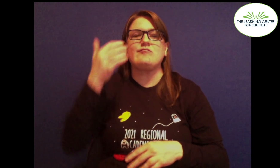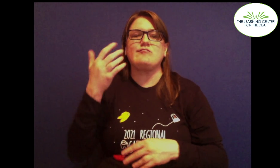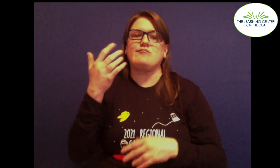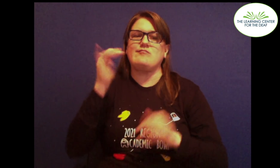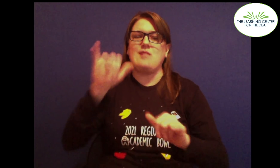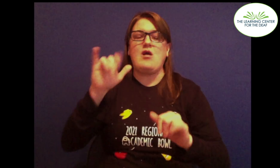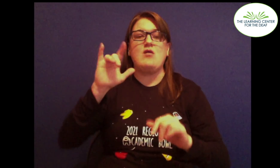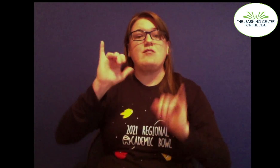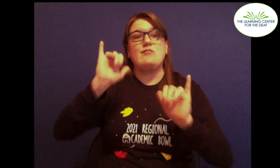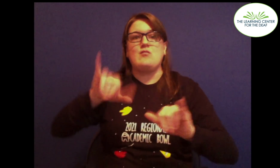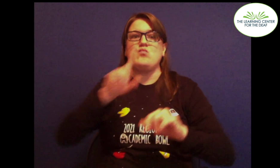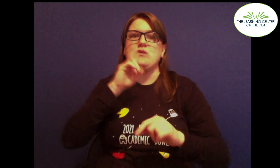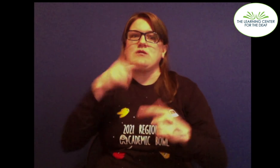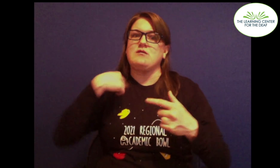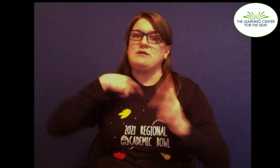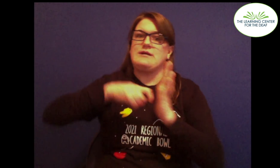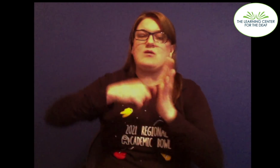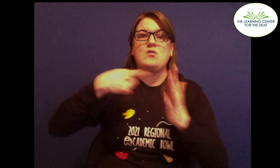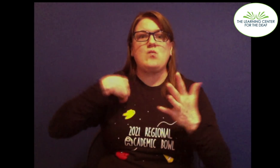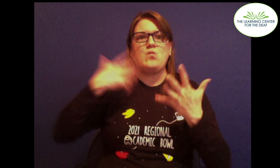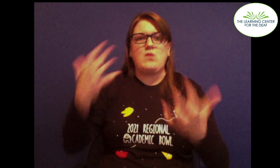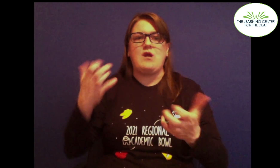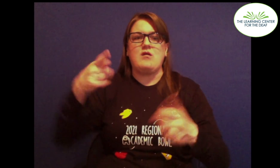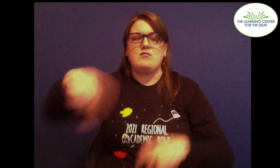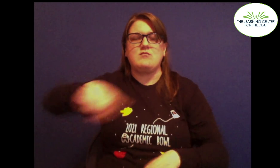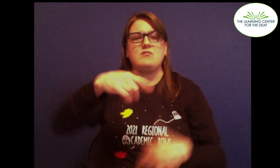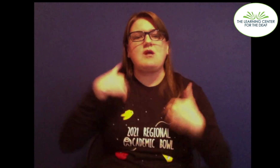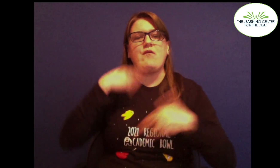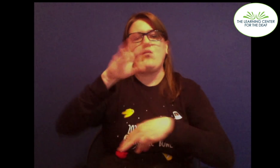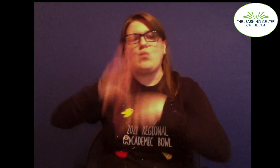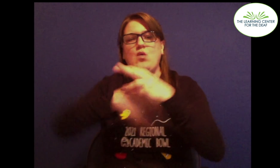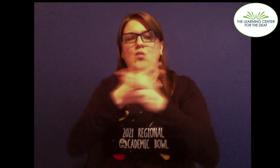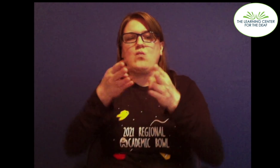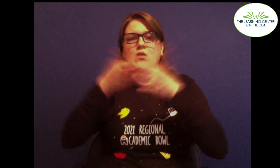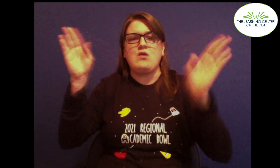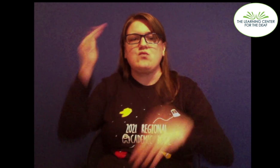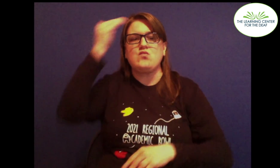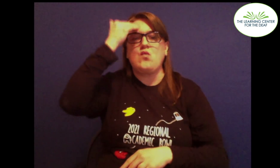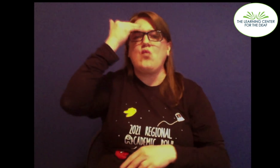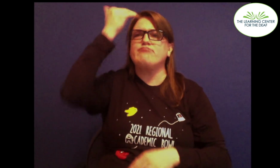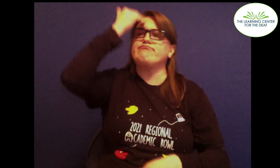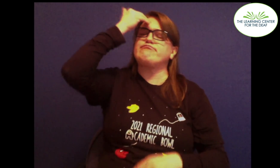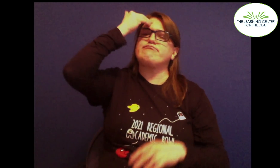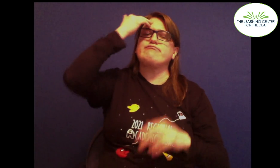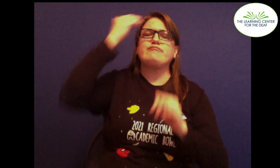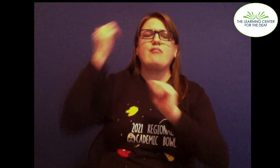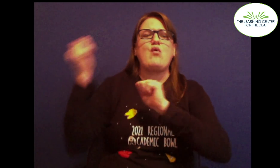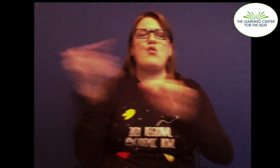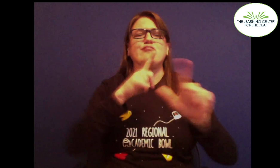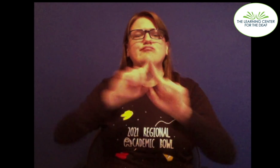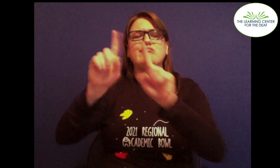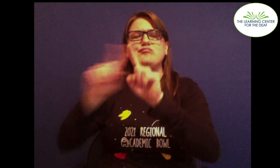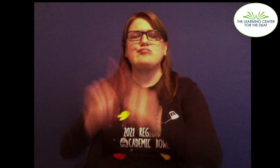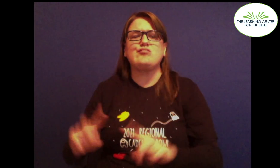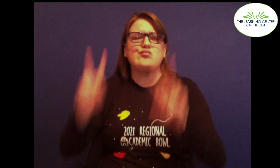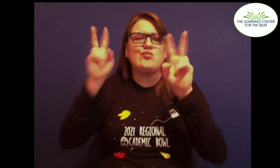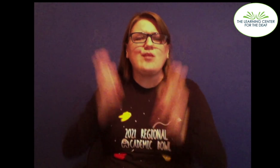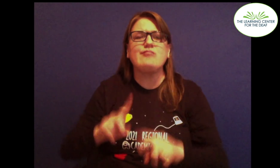That's actually a really important element in this process, that each participant has a wide range of